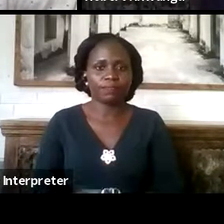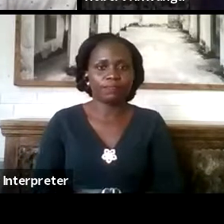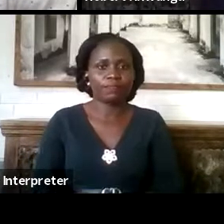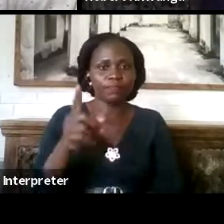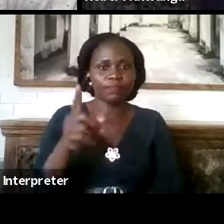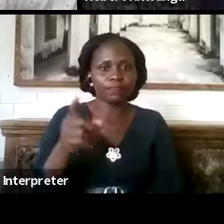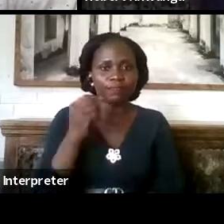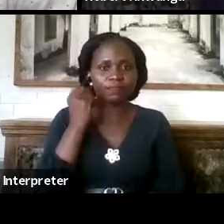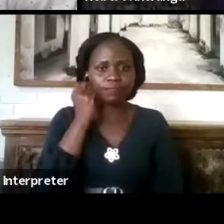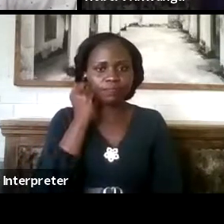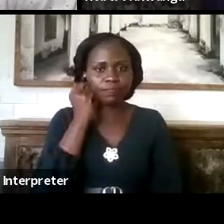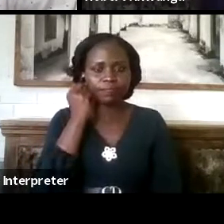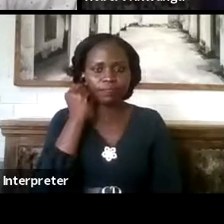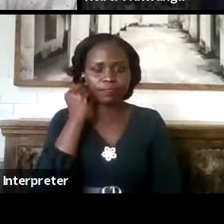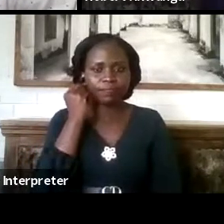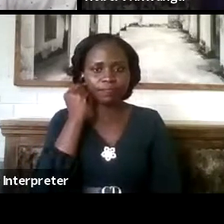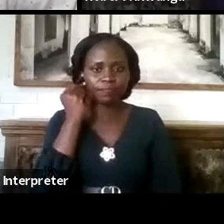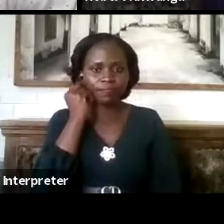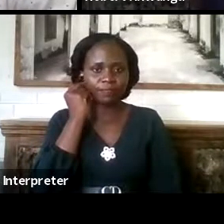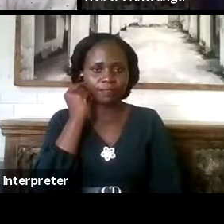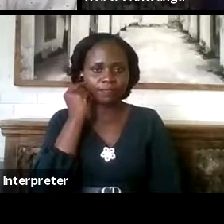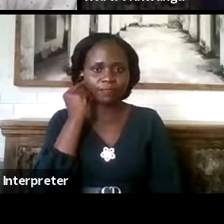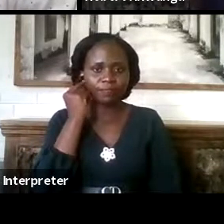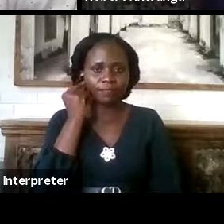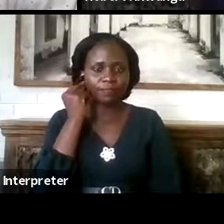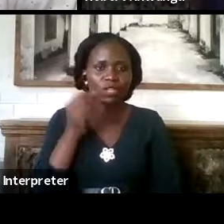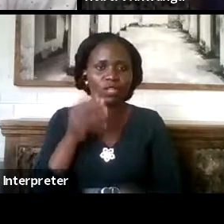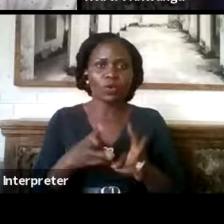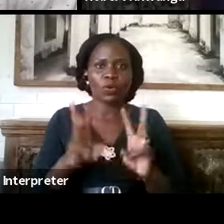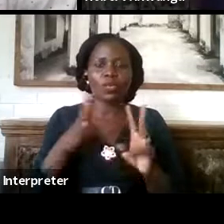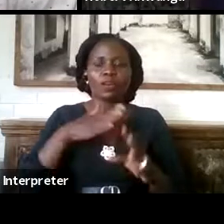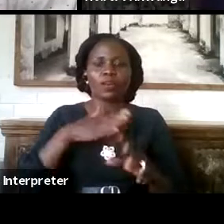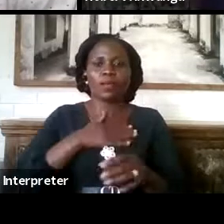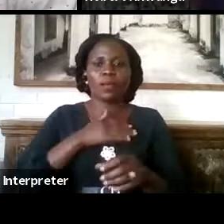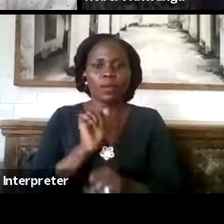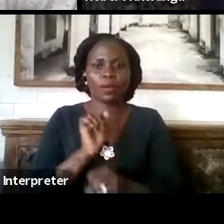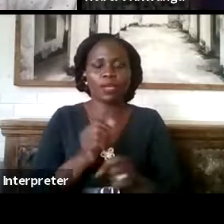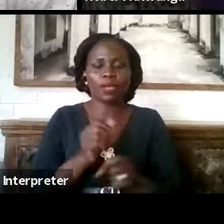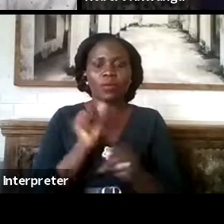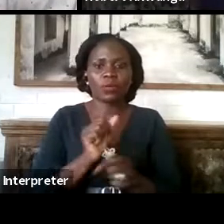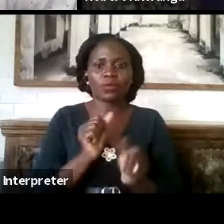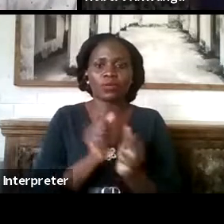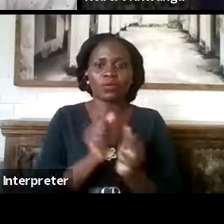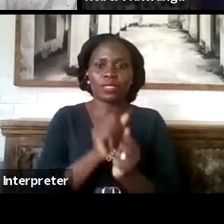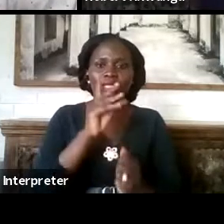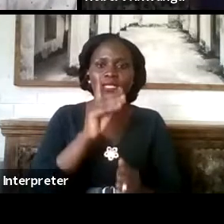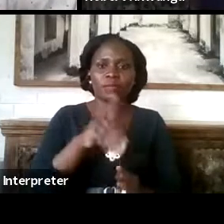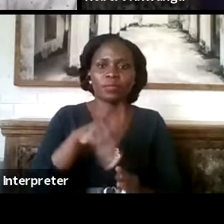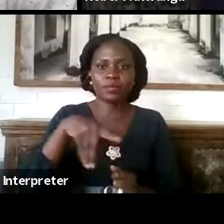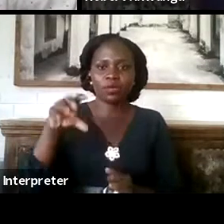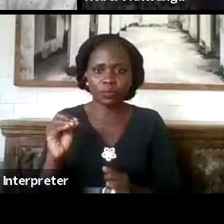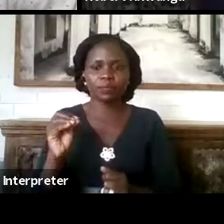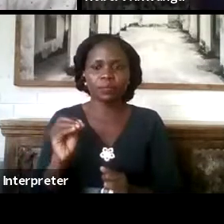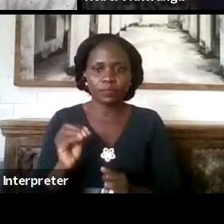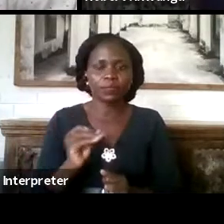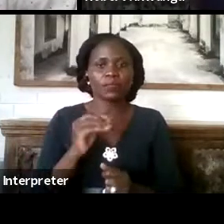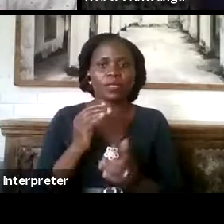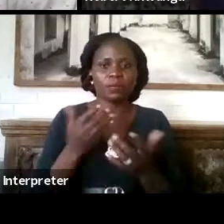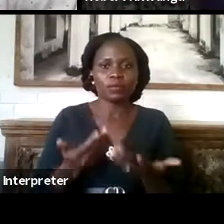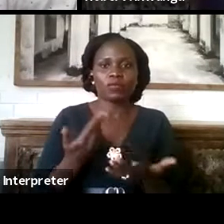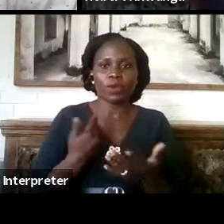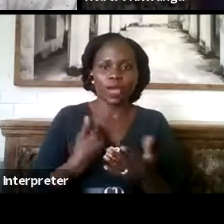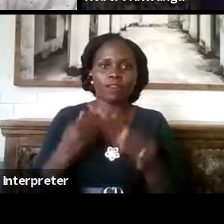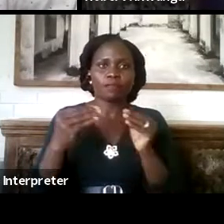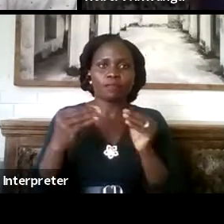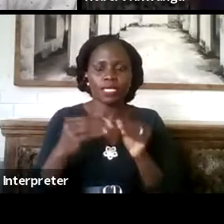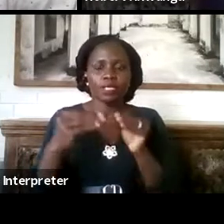My way of work, I believe that I'm going to work with the DPOs, yes, we are going to be having our meetings. Already I've started